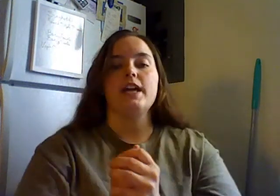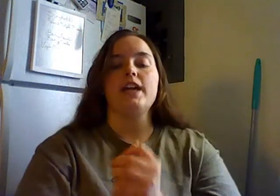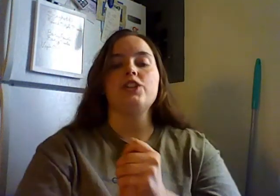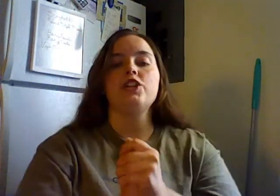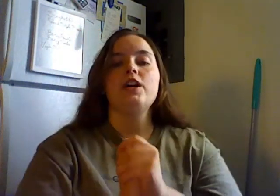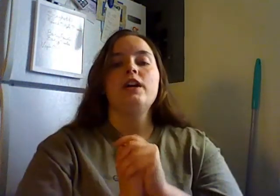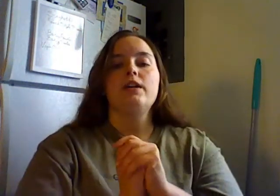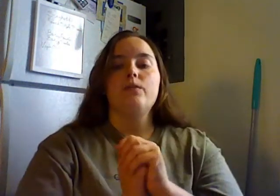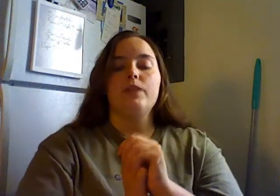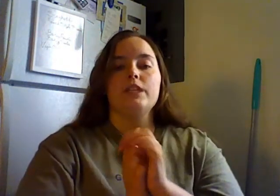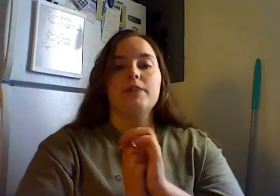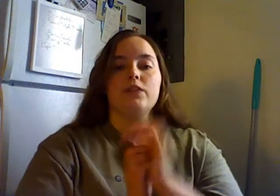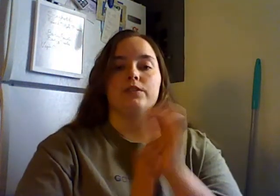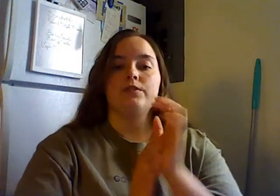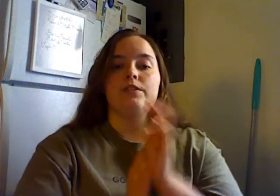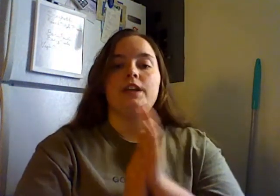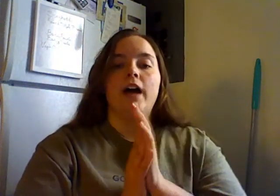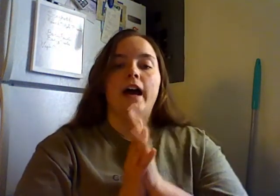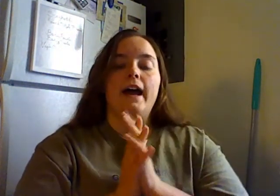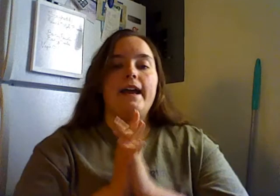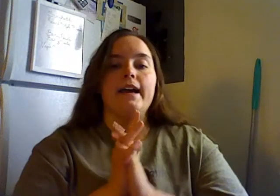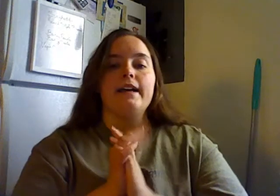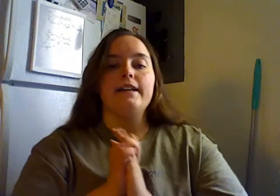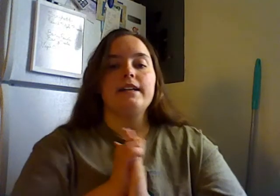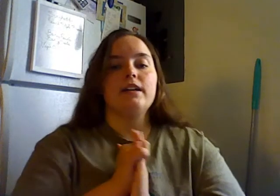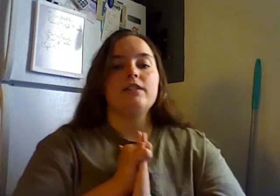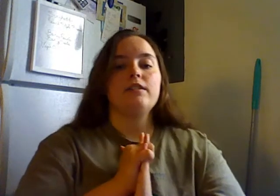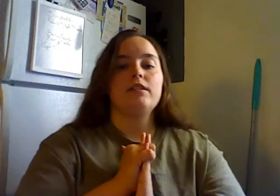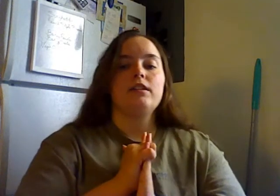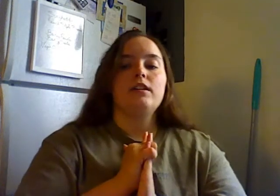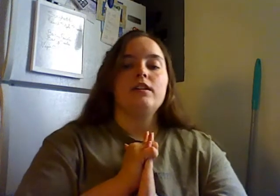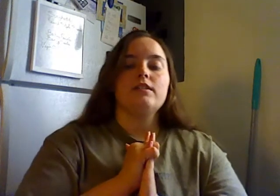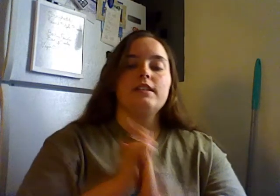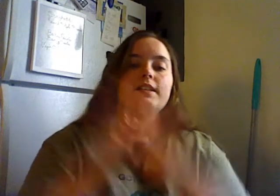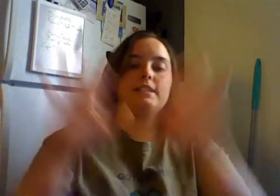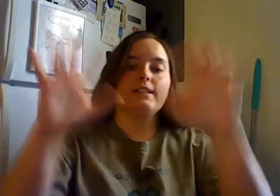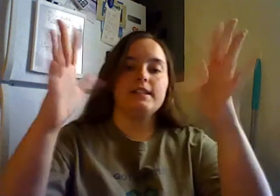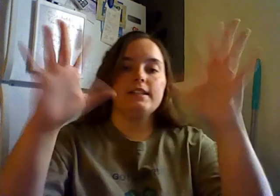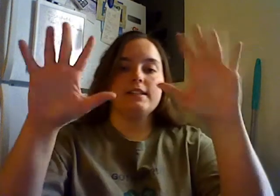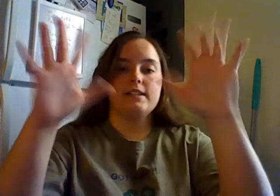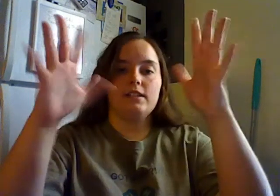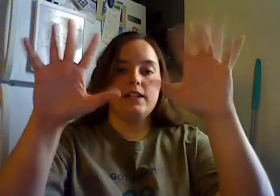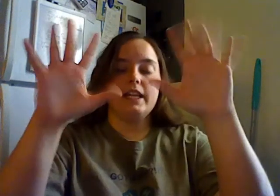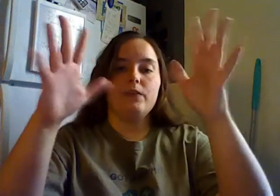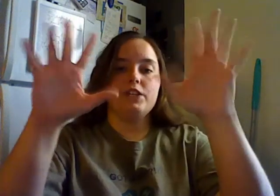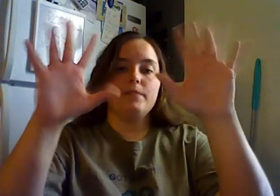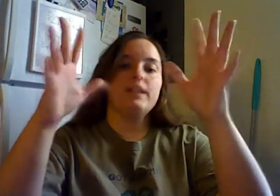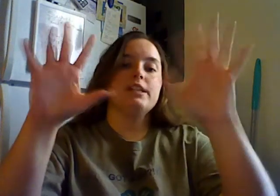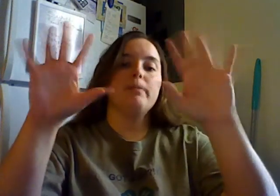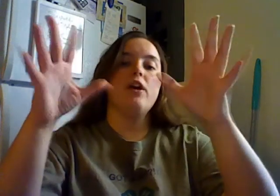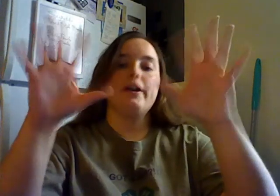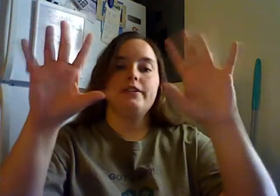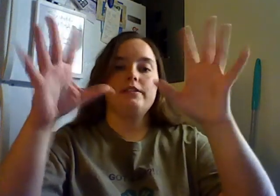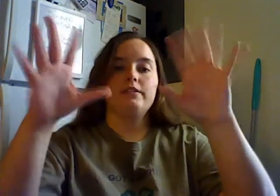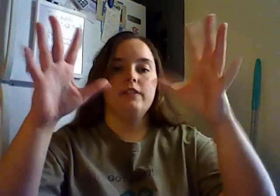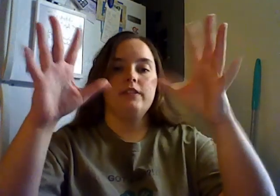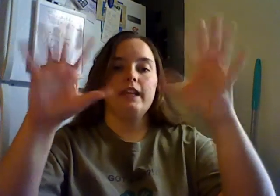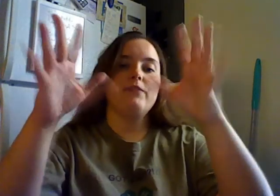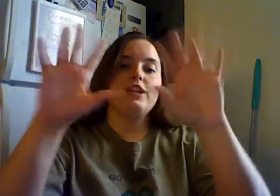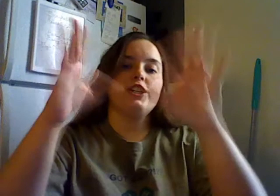stage with his Buckaroos. And this is sign language and it means applaud. Like, I'm finished,